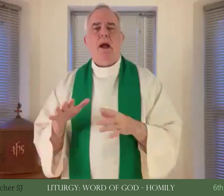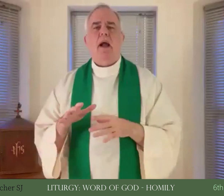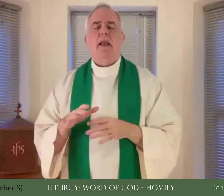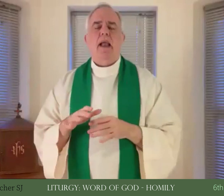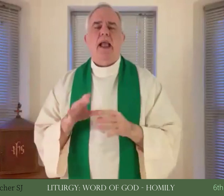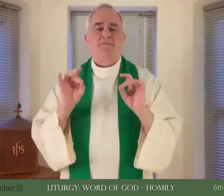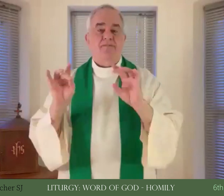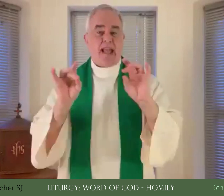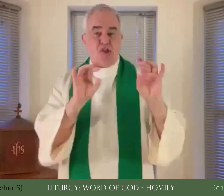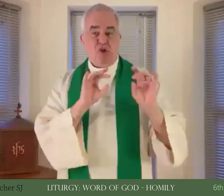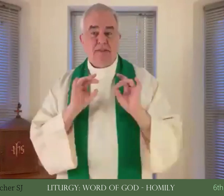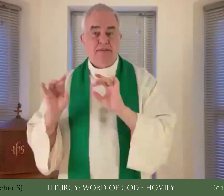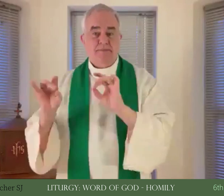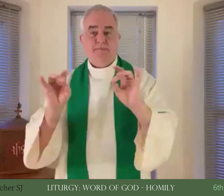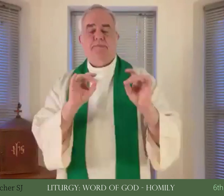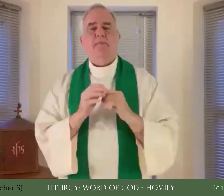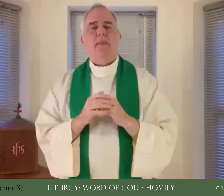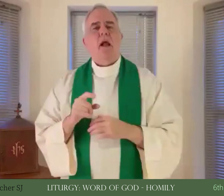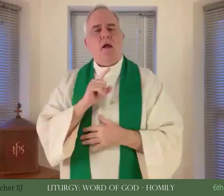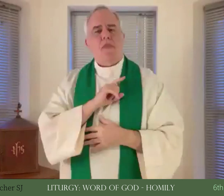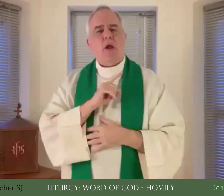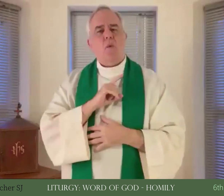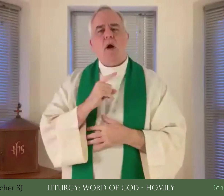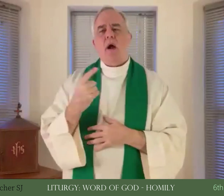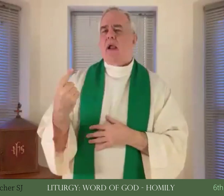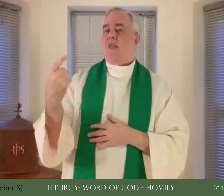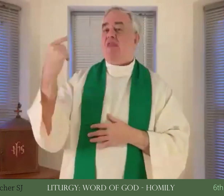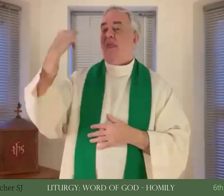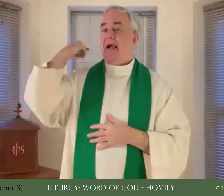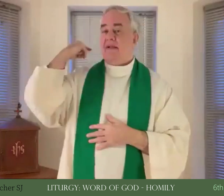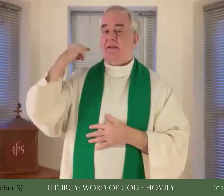by infection, and that's why things